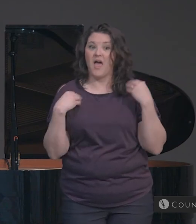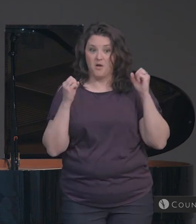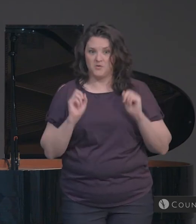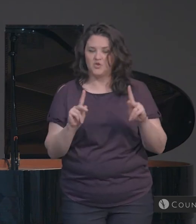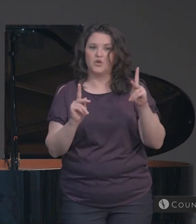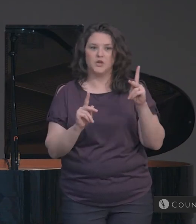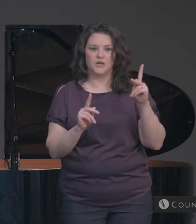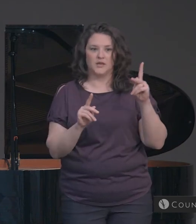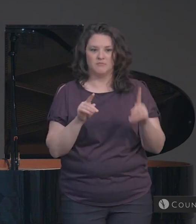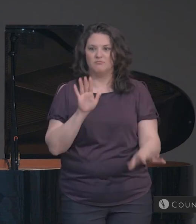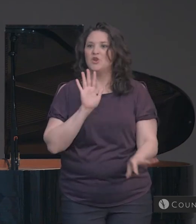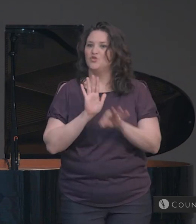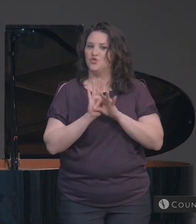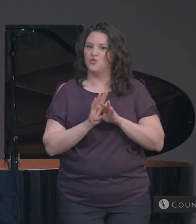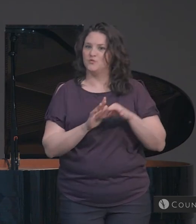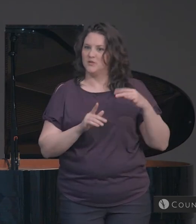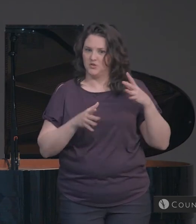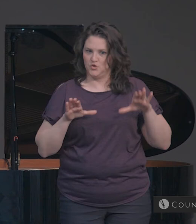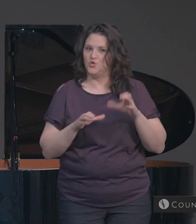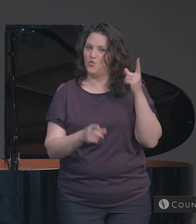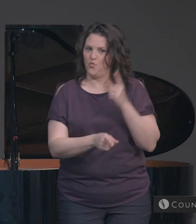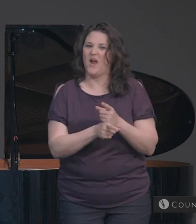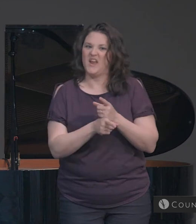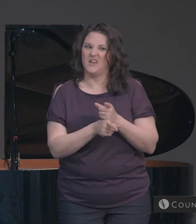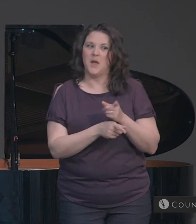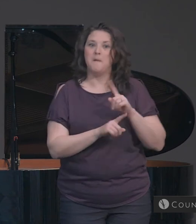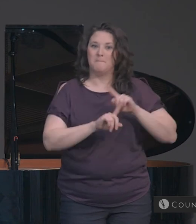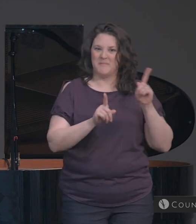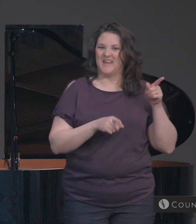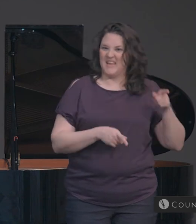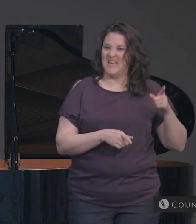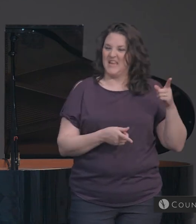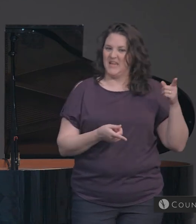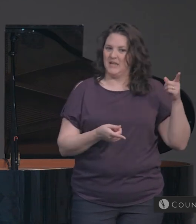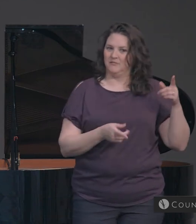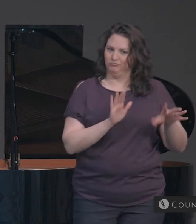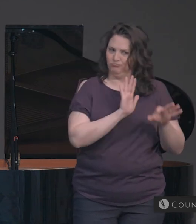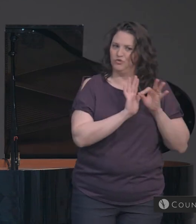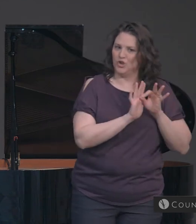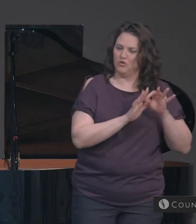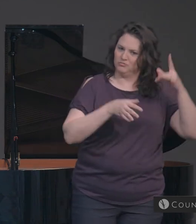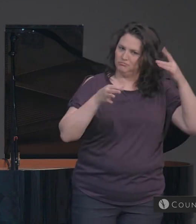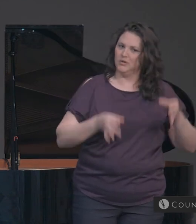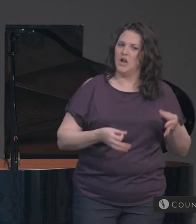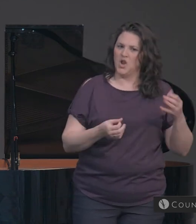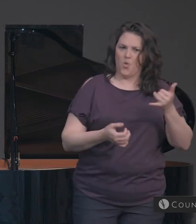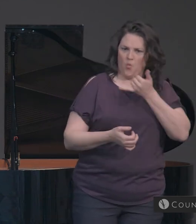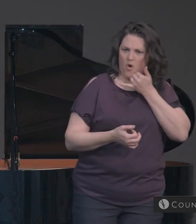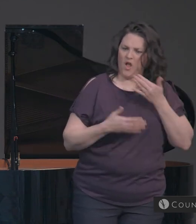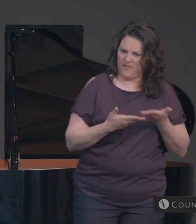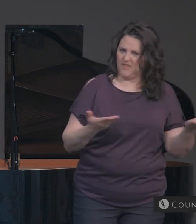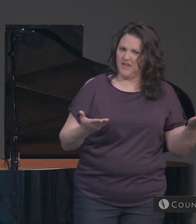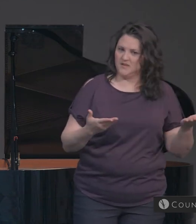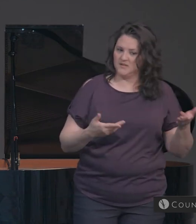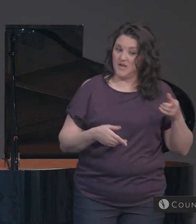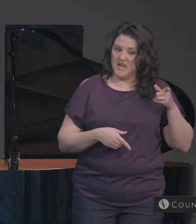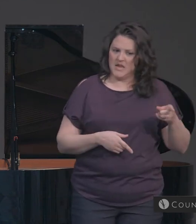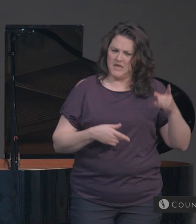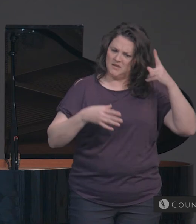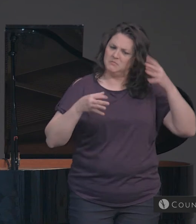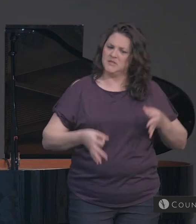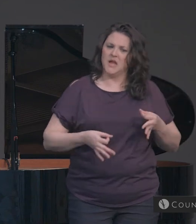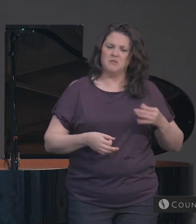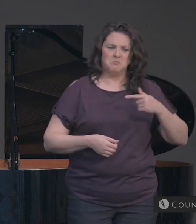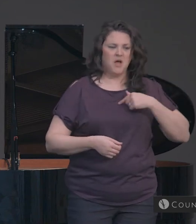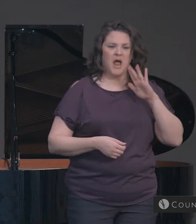chose wrong. He chose to offer sacrifice himself, which was prohibited for the kings, instead of